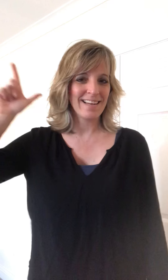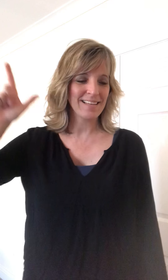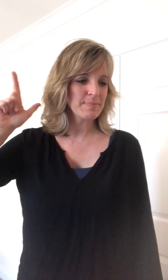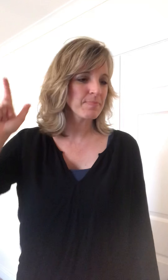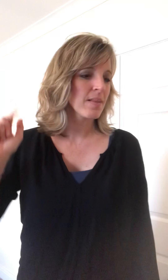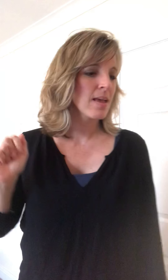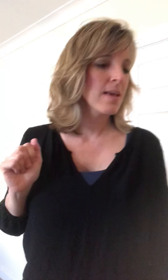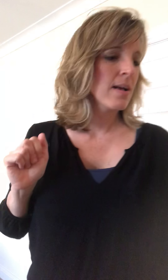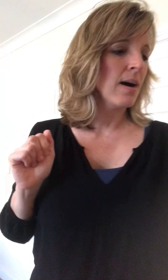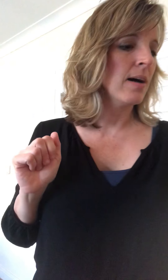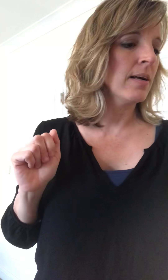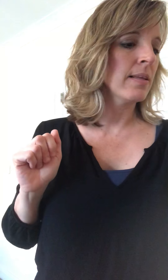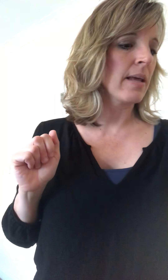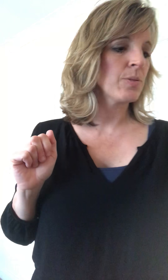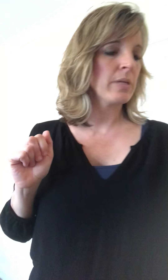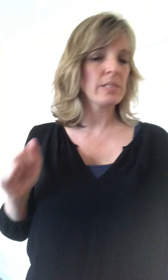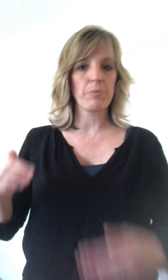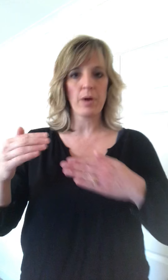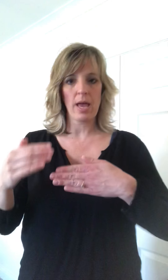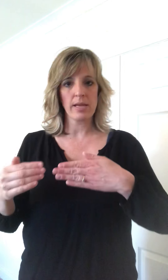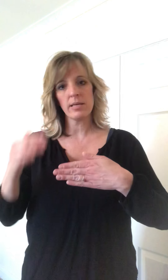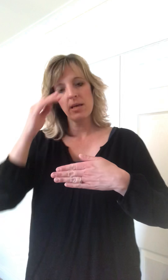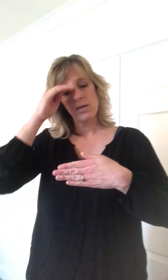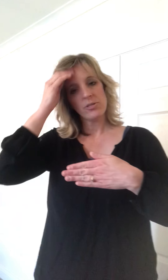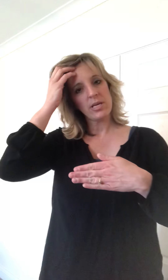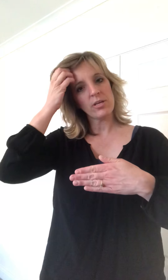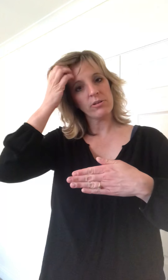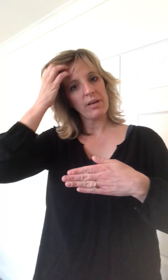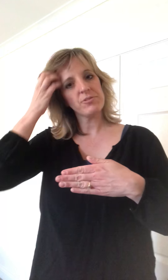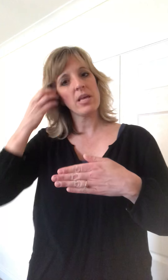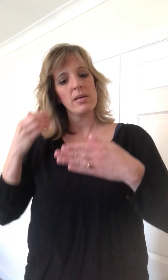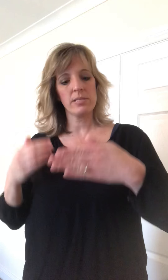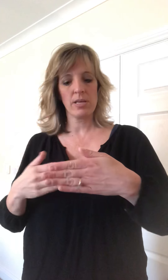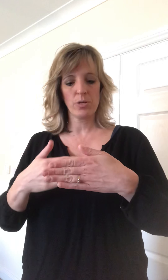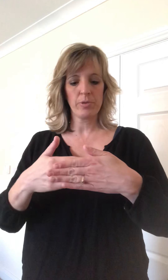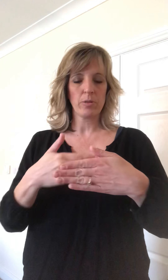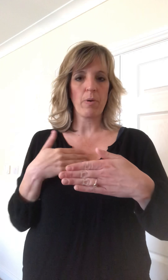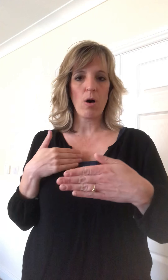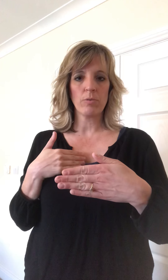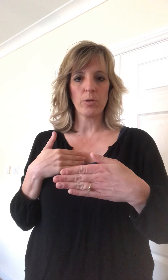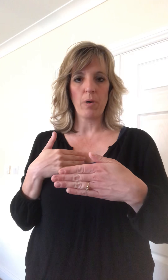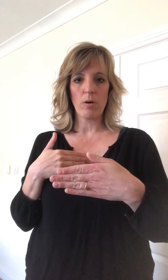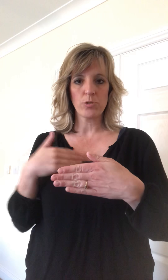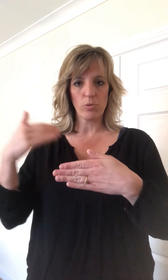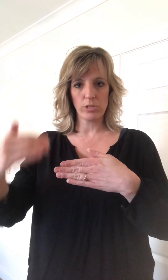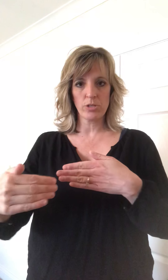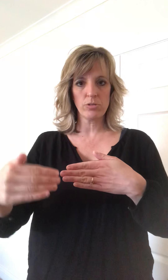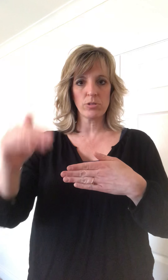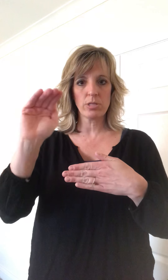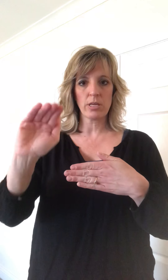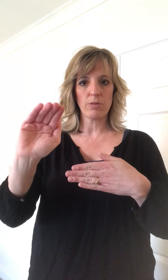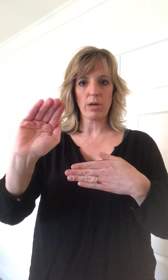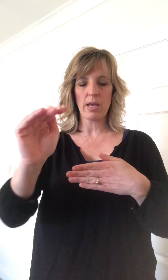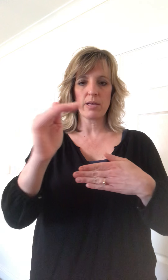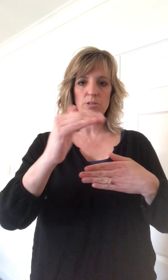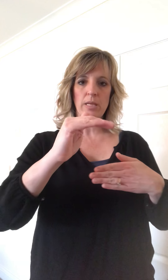London. The next one is bread. You take your left hand and you put your palm towards you. You take your right hand, you make